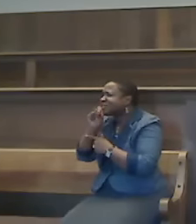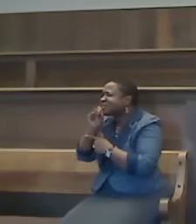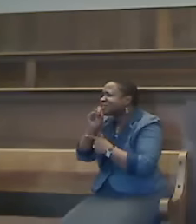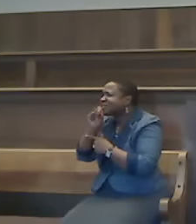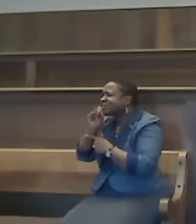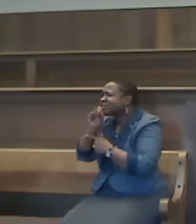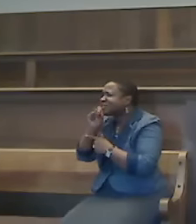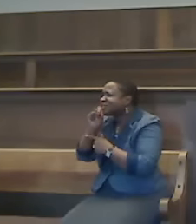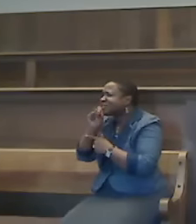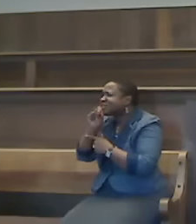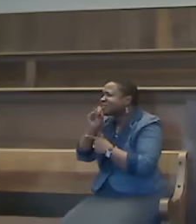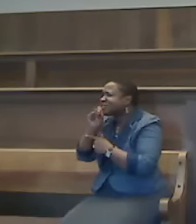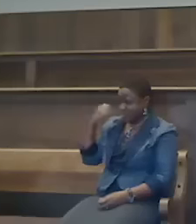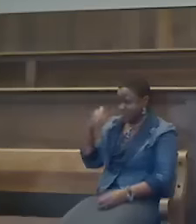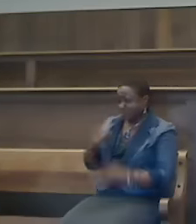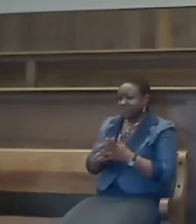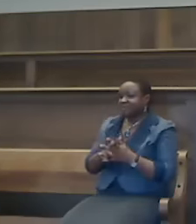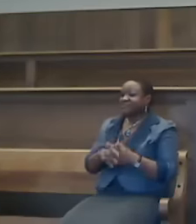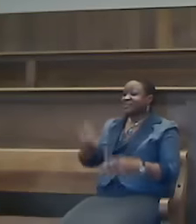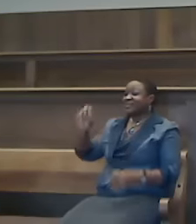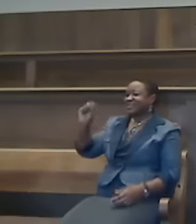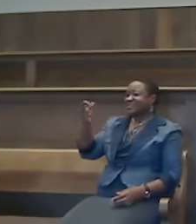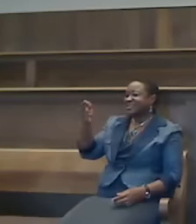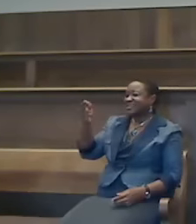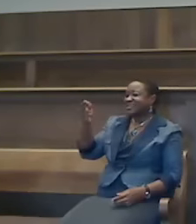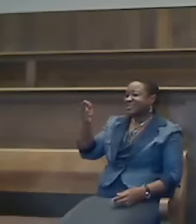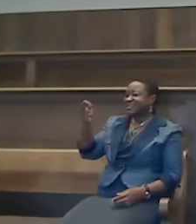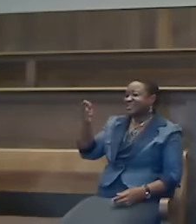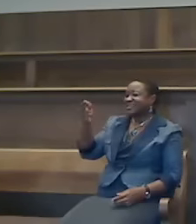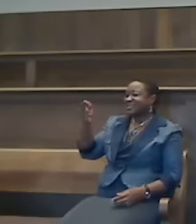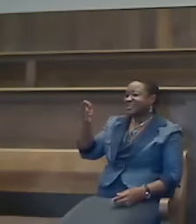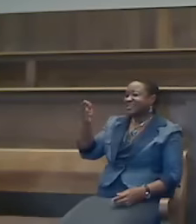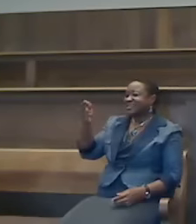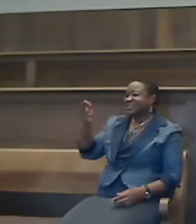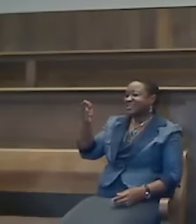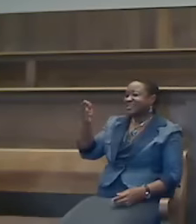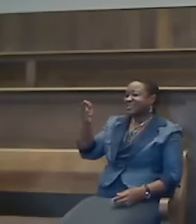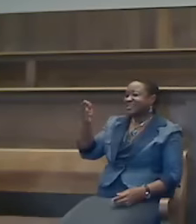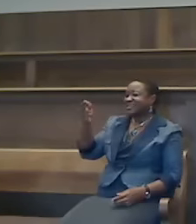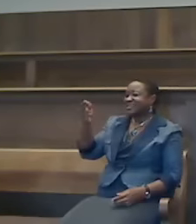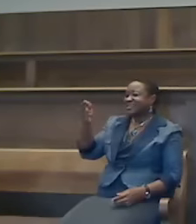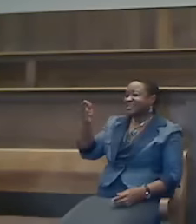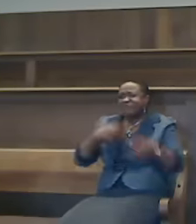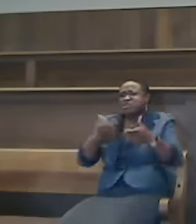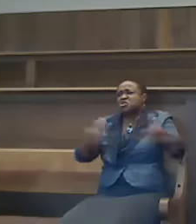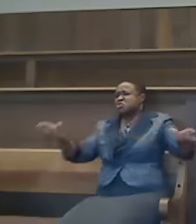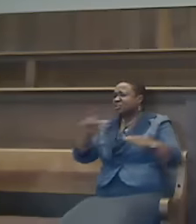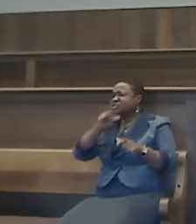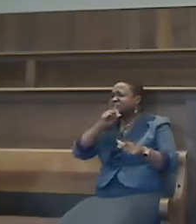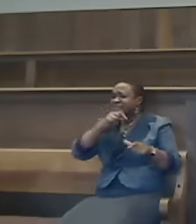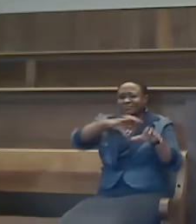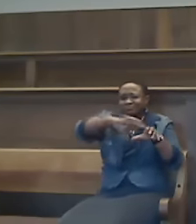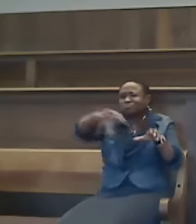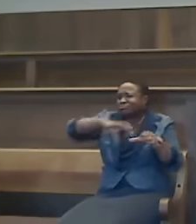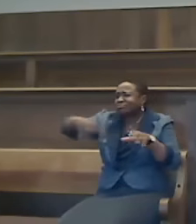a few years ago in the Shenandoah Valley, there's a big confinement chicken operation. Many farmers doing this.